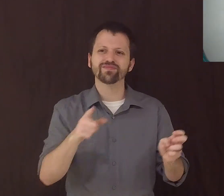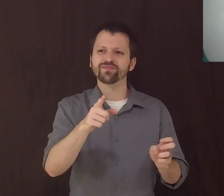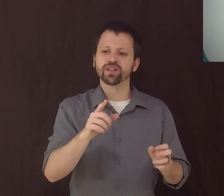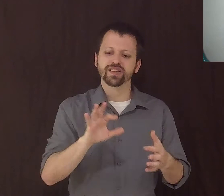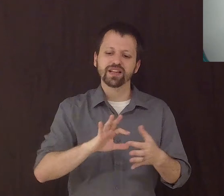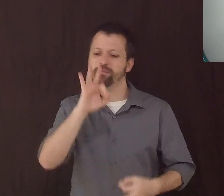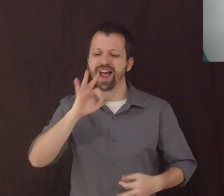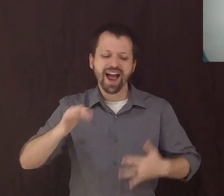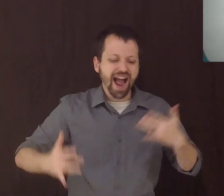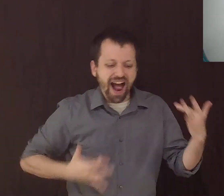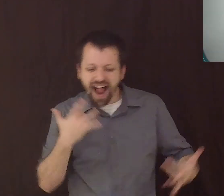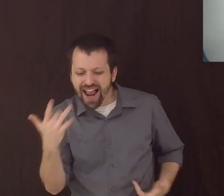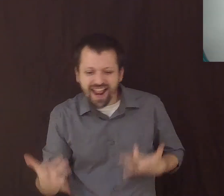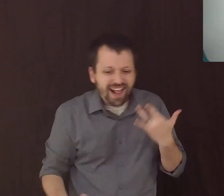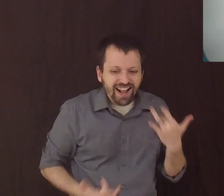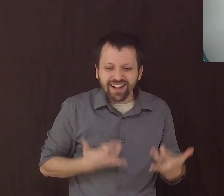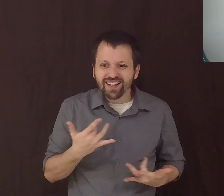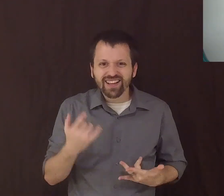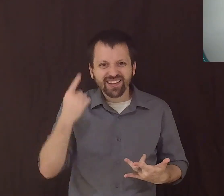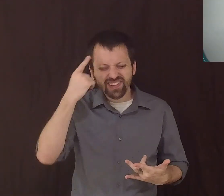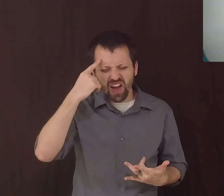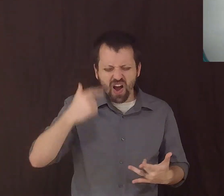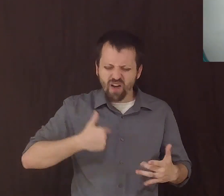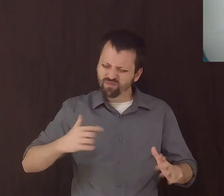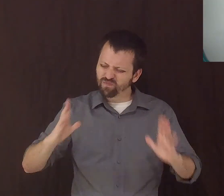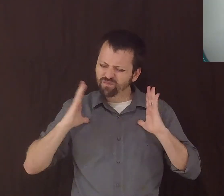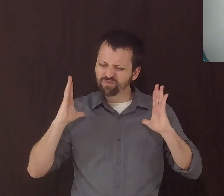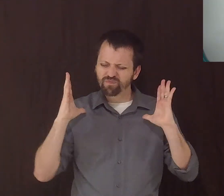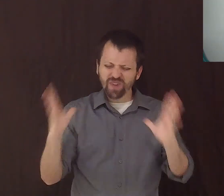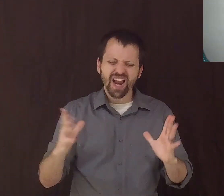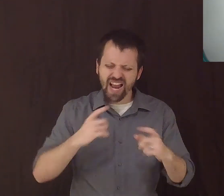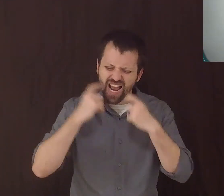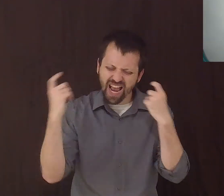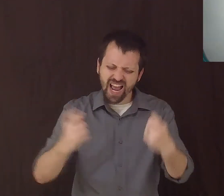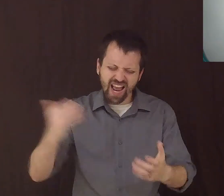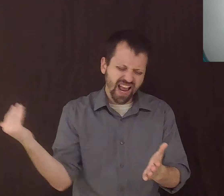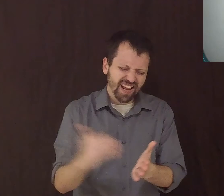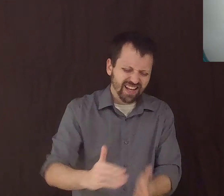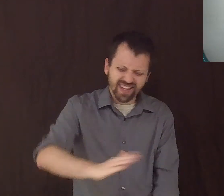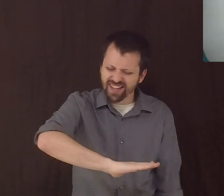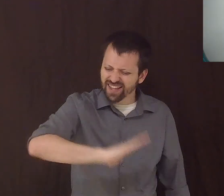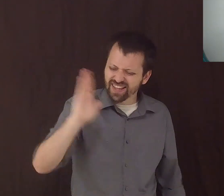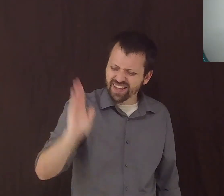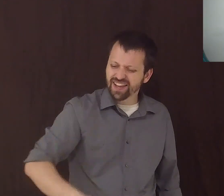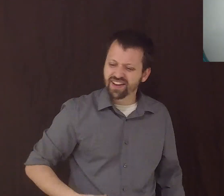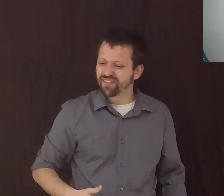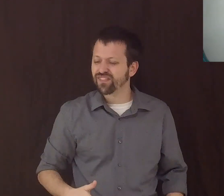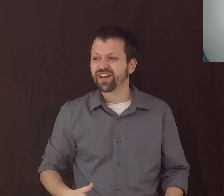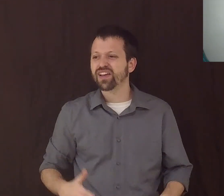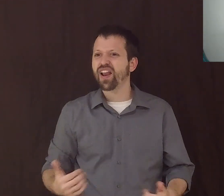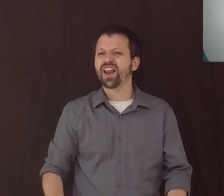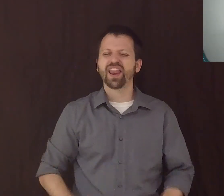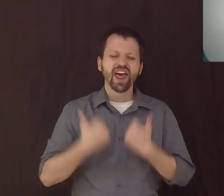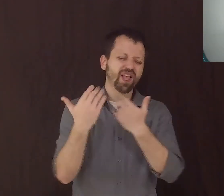this spiritual euphoria and you just think that nothing can touch you. You're never going to sin again. You're never, you know, life's going to be a bed